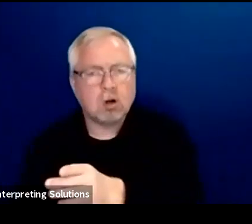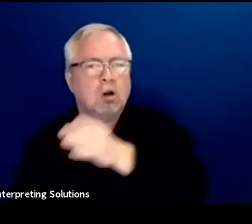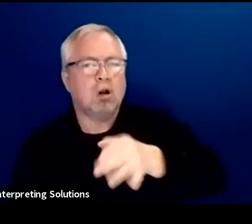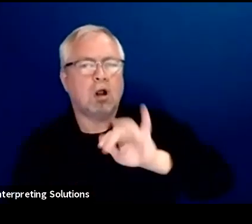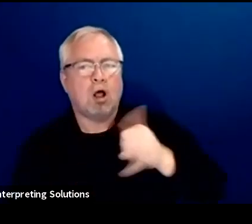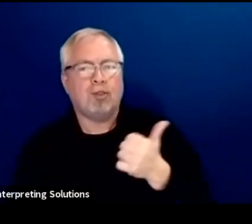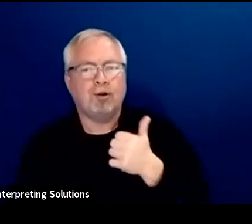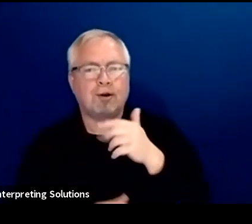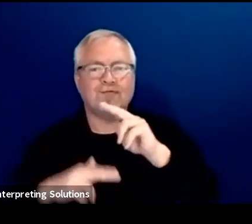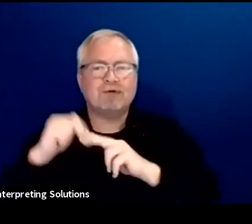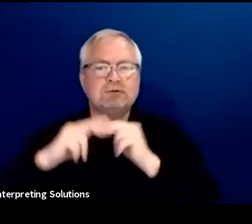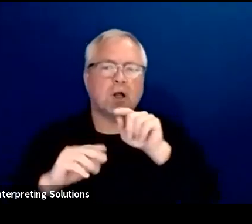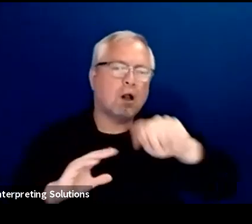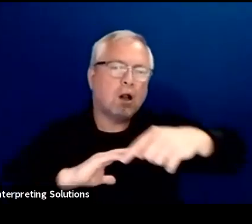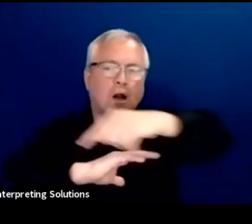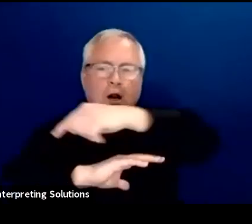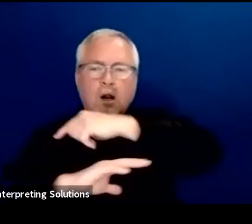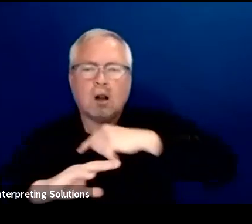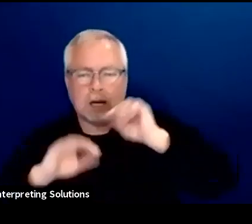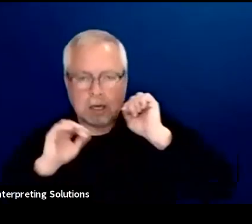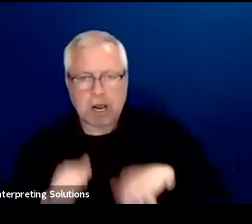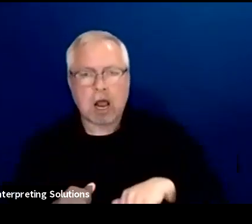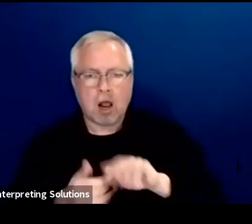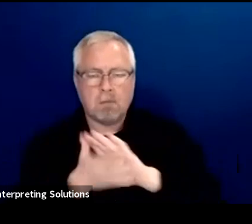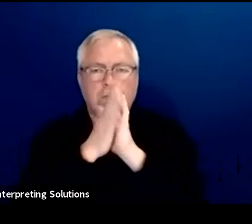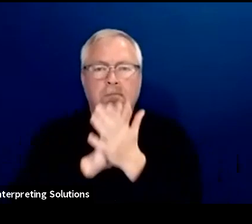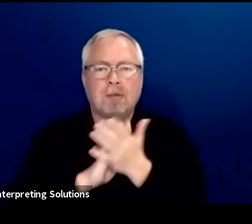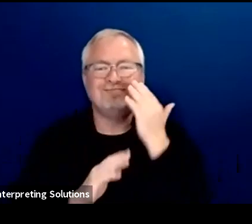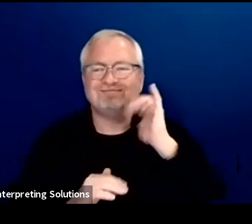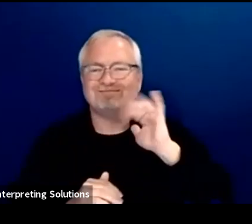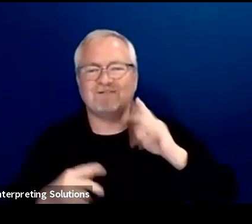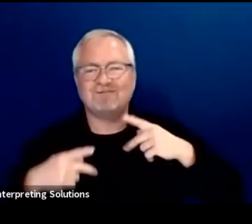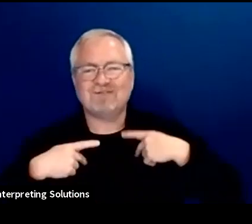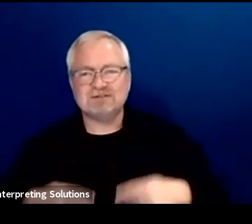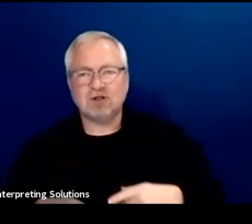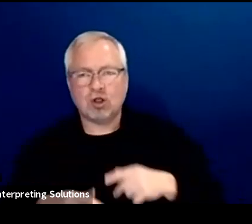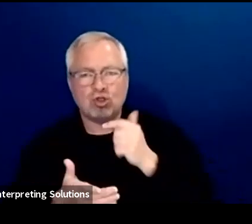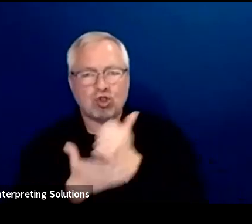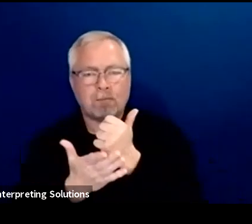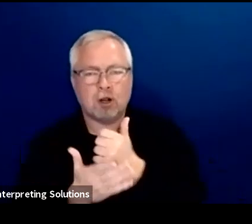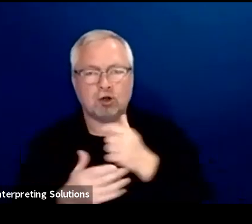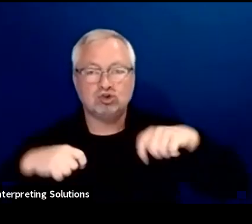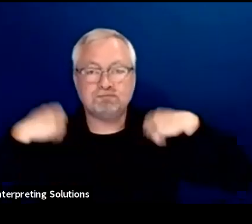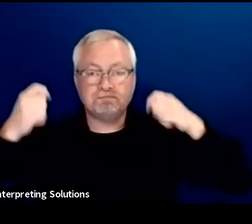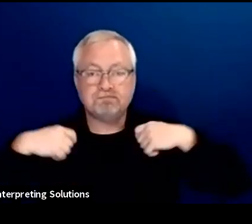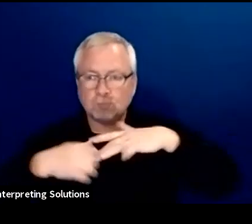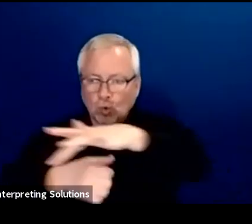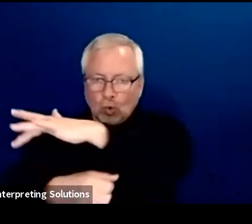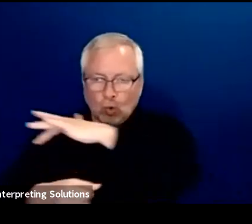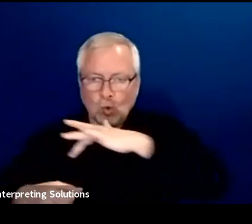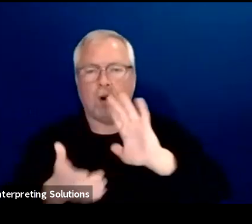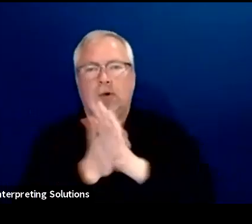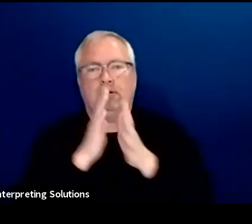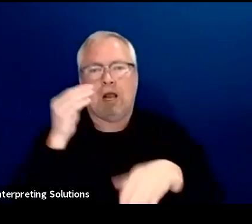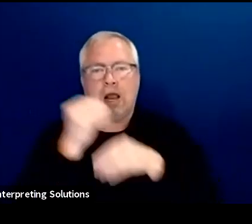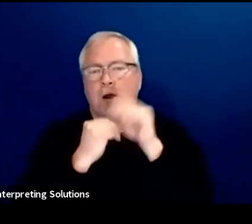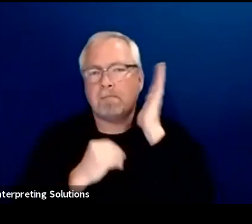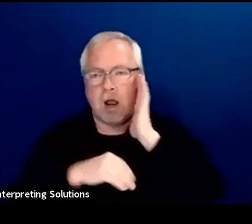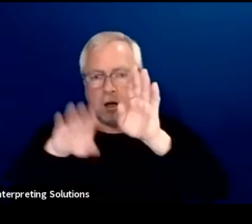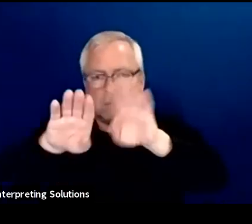therapy gym, for example, that additional beds could be added to as that surge approaches. And I would tell you the